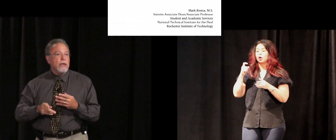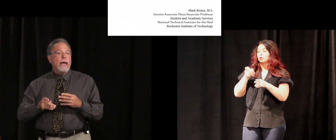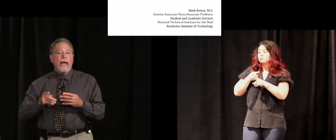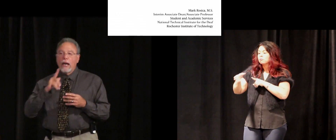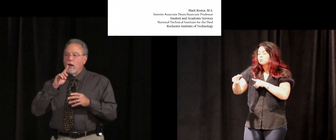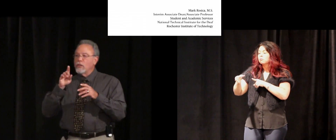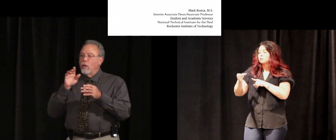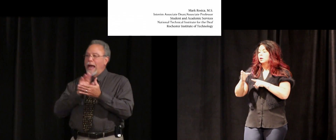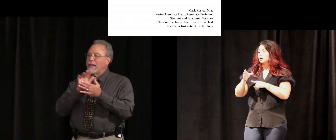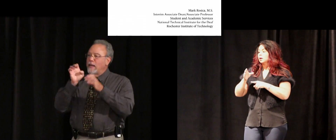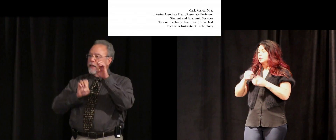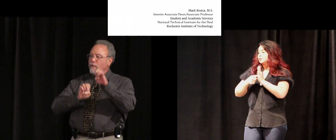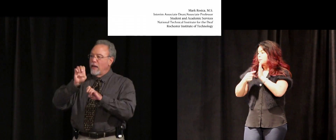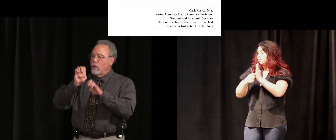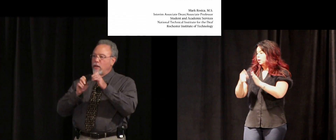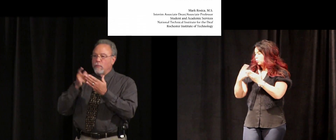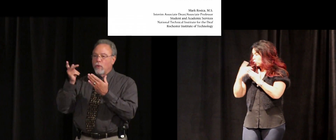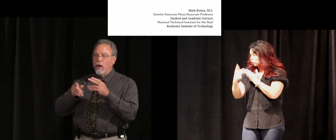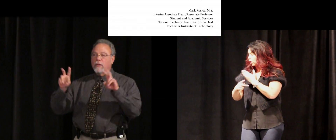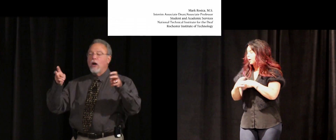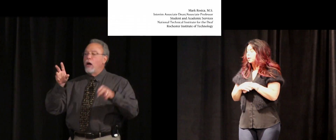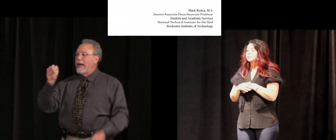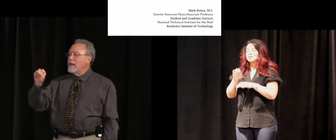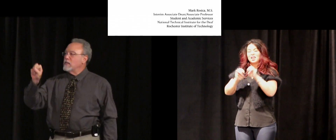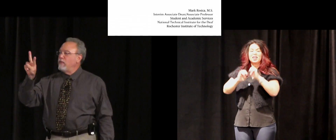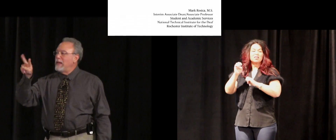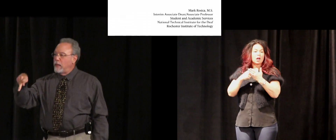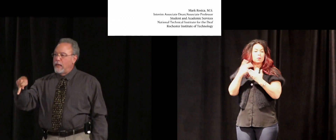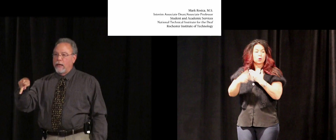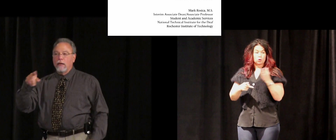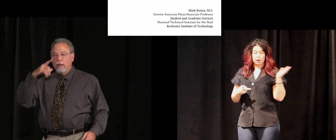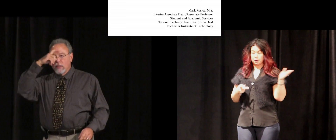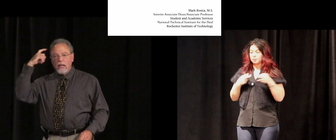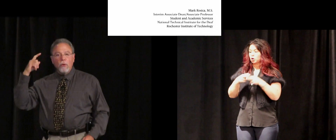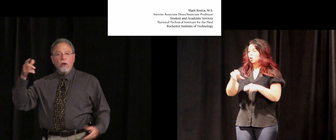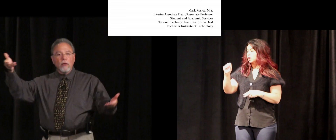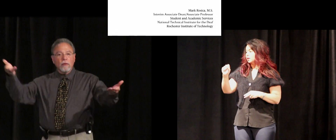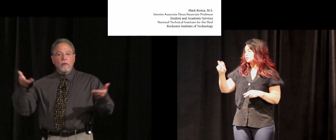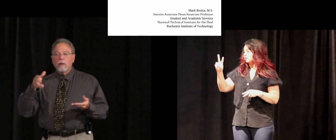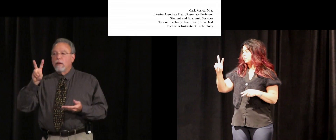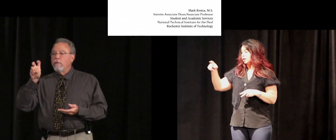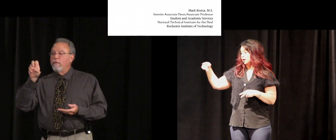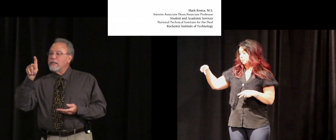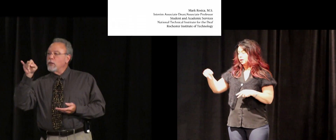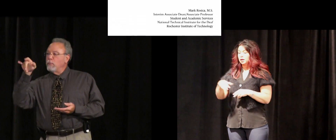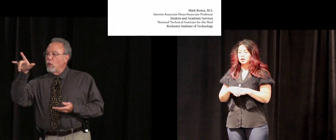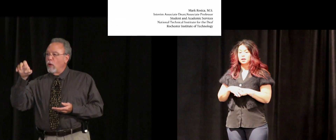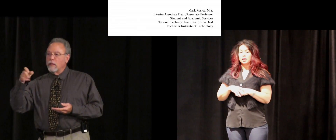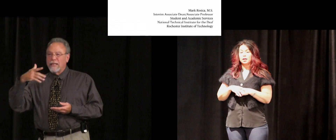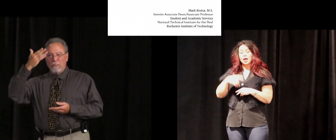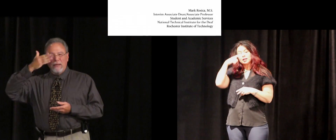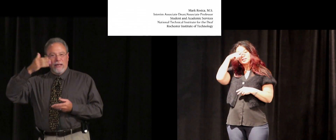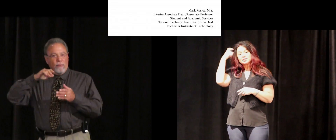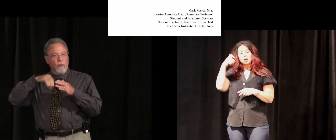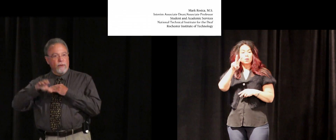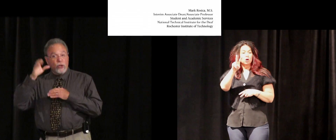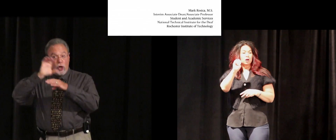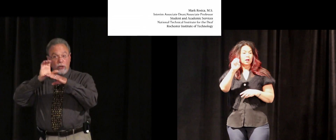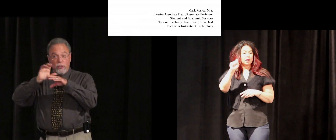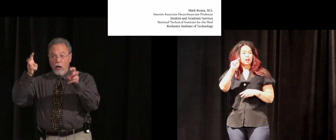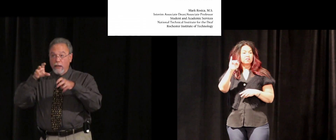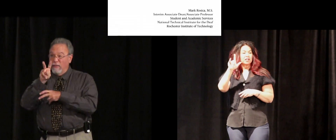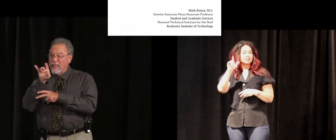be interim associate dean of student and academic services, which I've been doing for more than the past year. What I'm doing next, I have no idea.